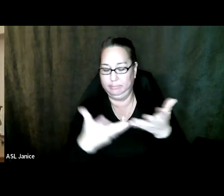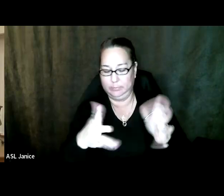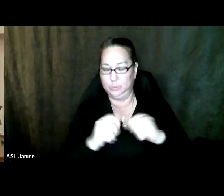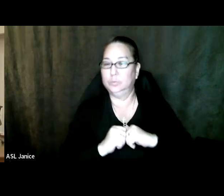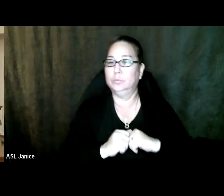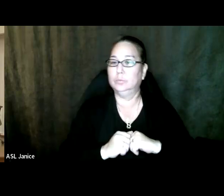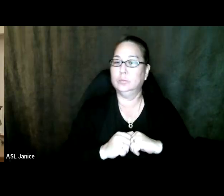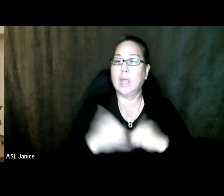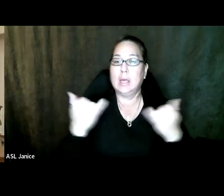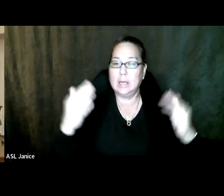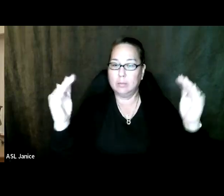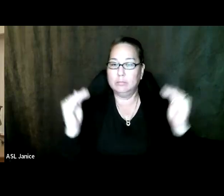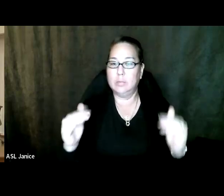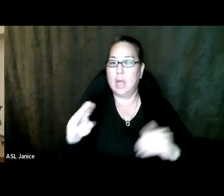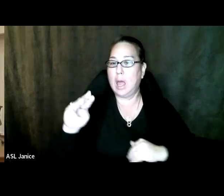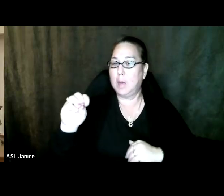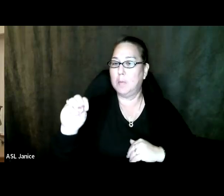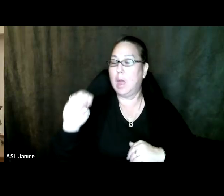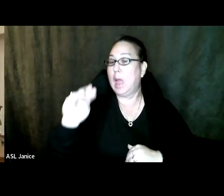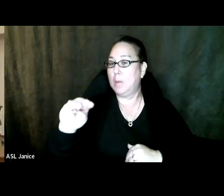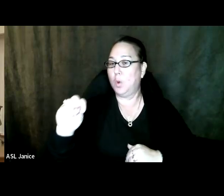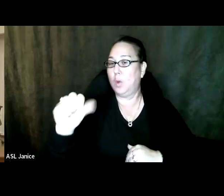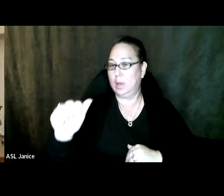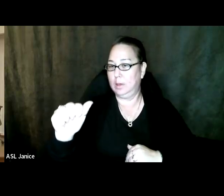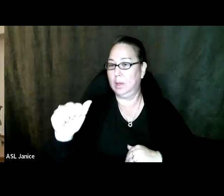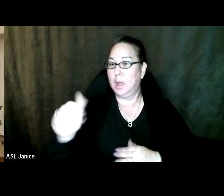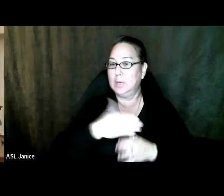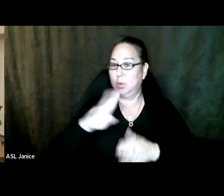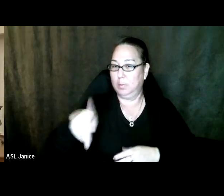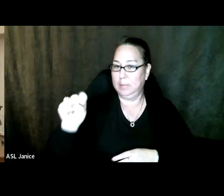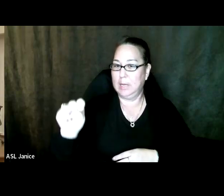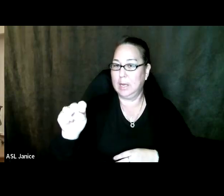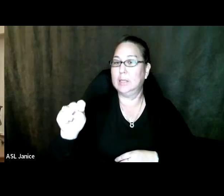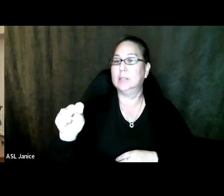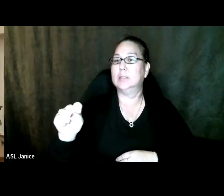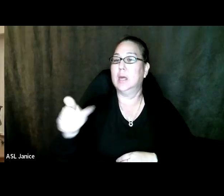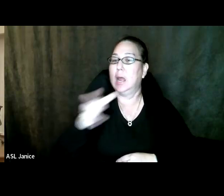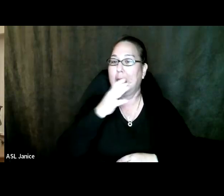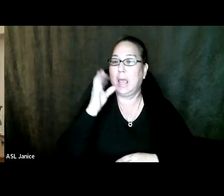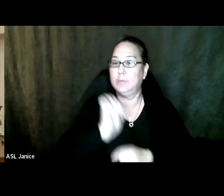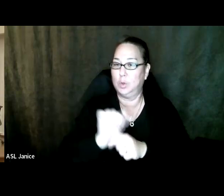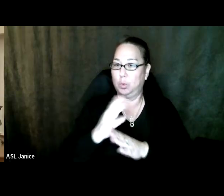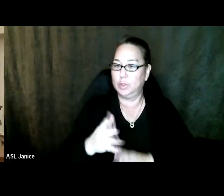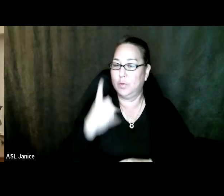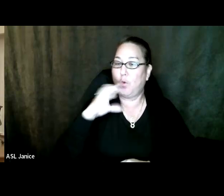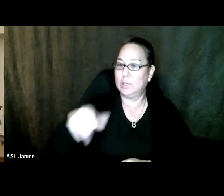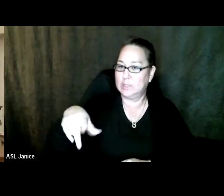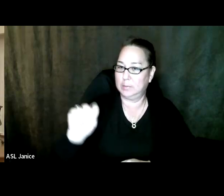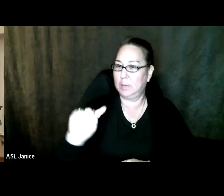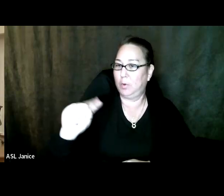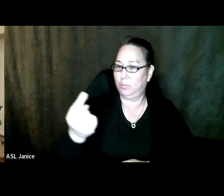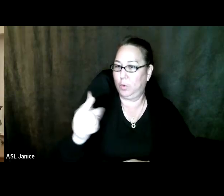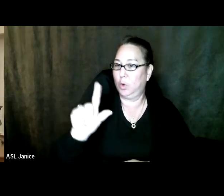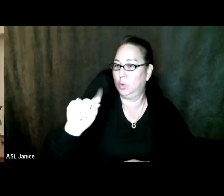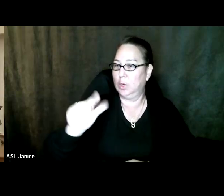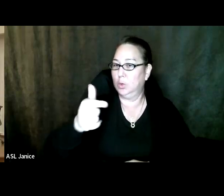will entertain a motion to approve the memorandum of agreement between the Boston School Committee and the cafeteria workers for the period of